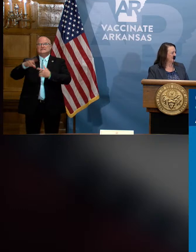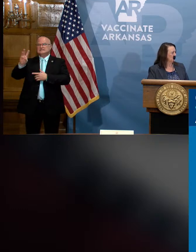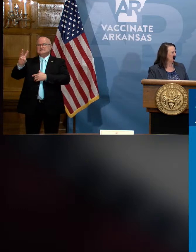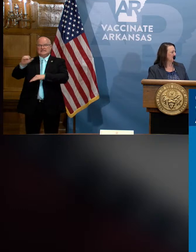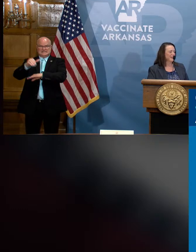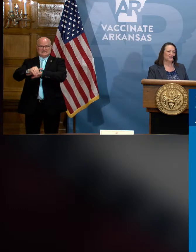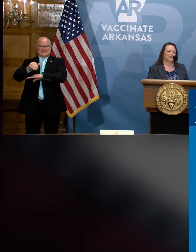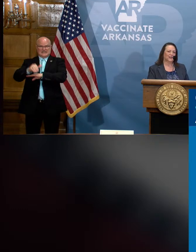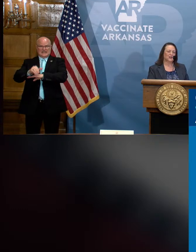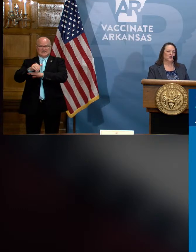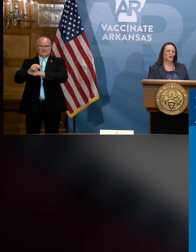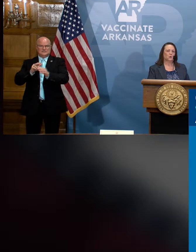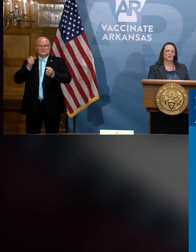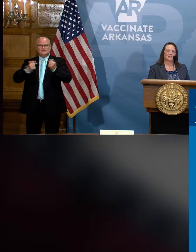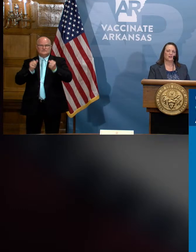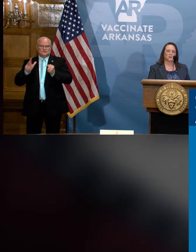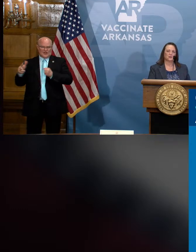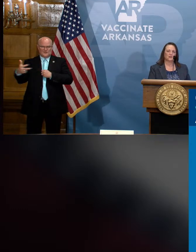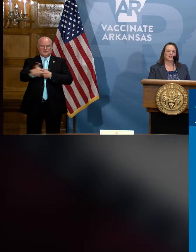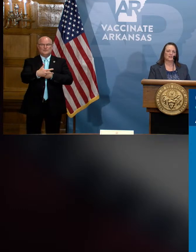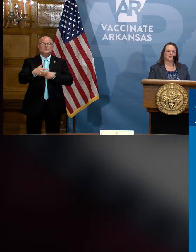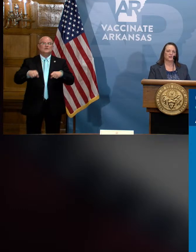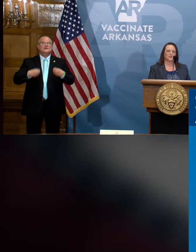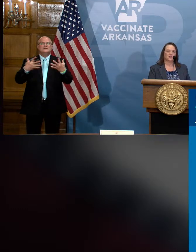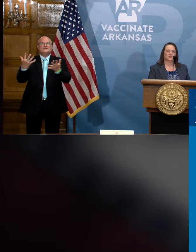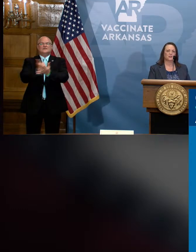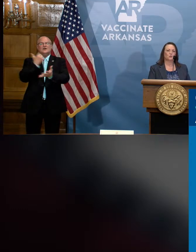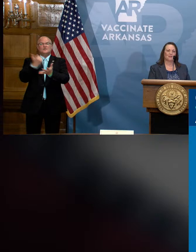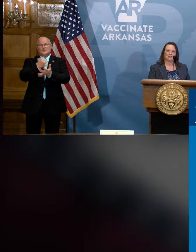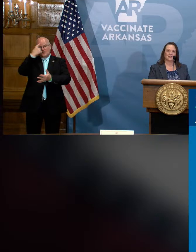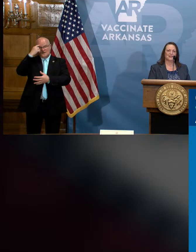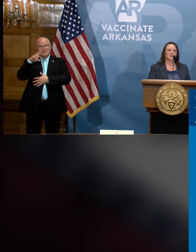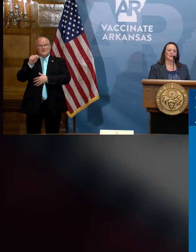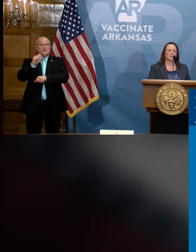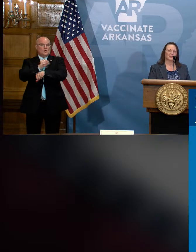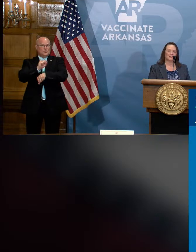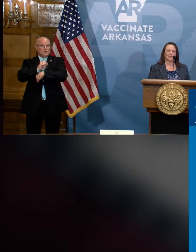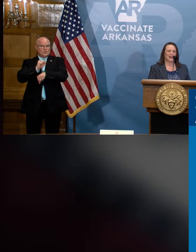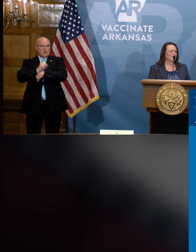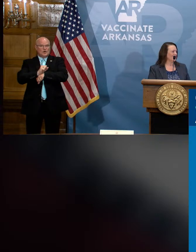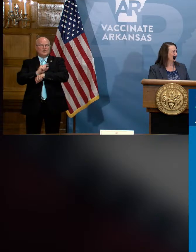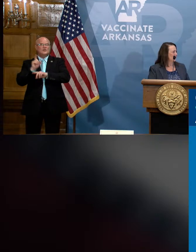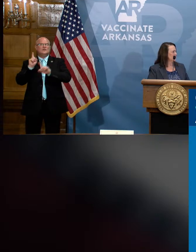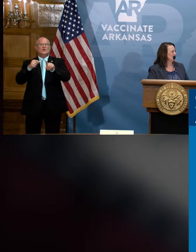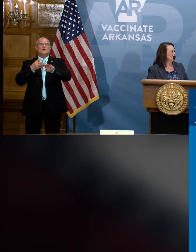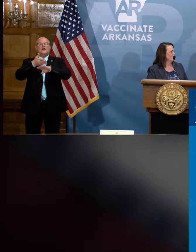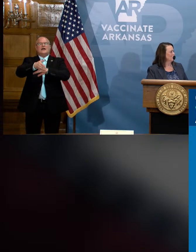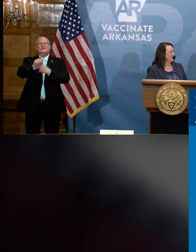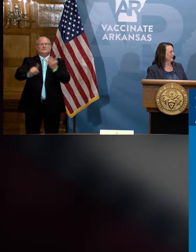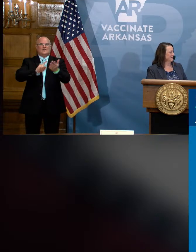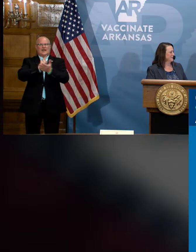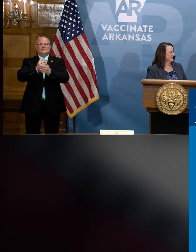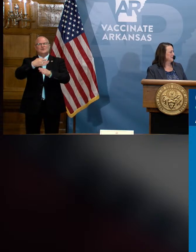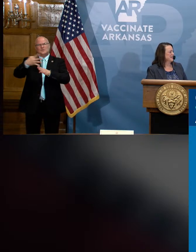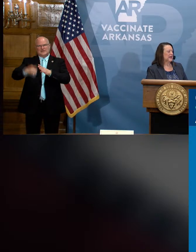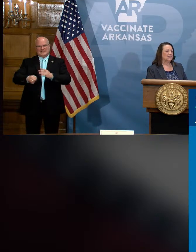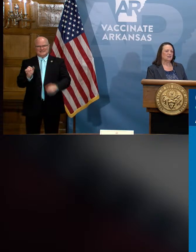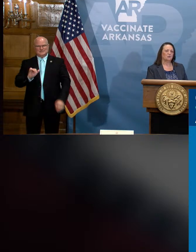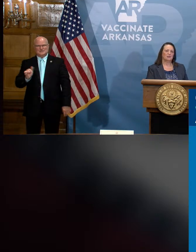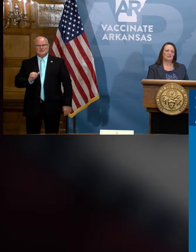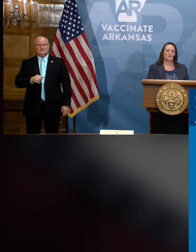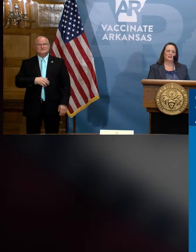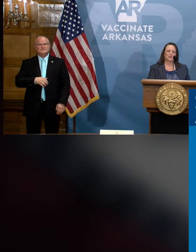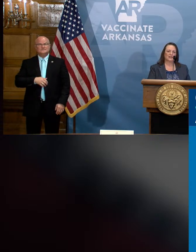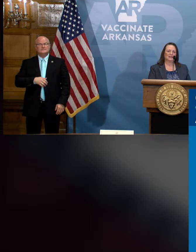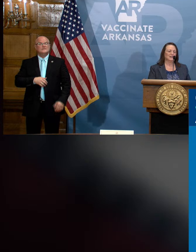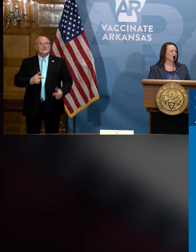6 p.m. in the evening. We want to give opportunities for those veterans who work to be able to get there after hours and on weekends. And